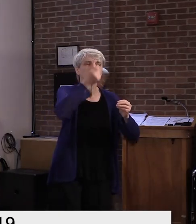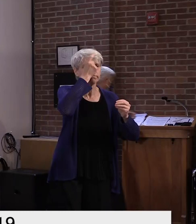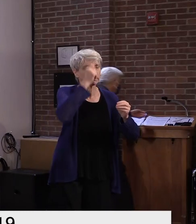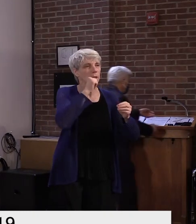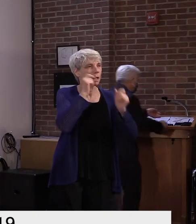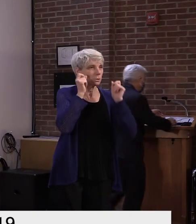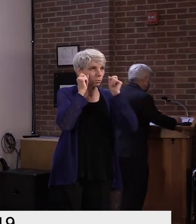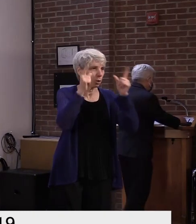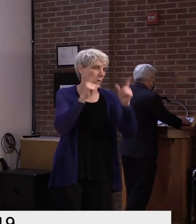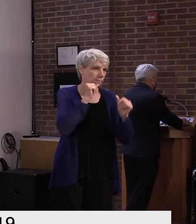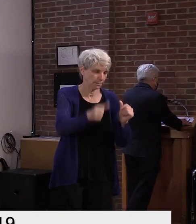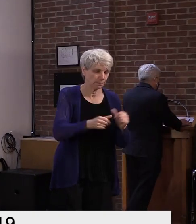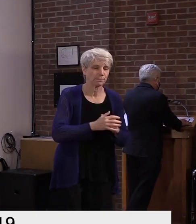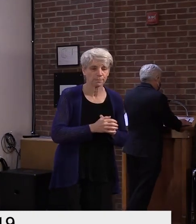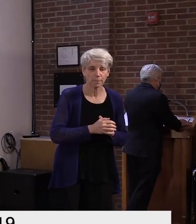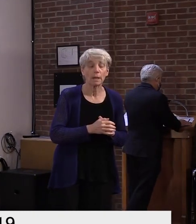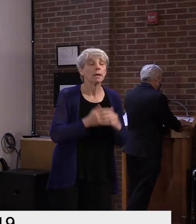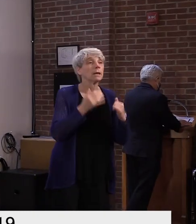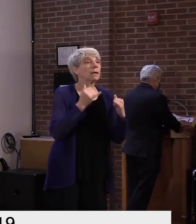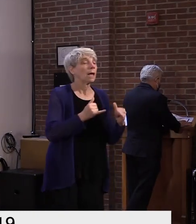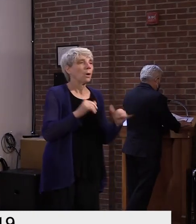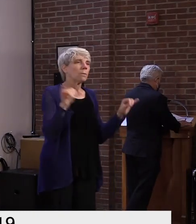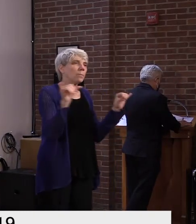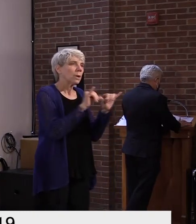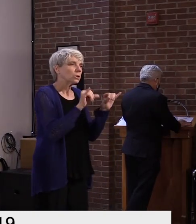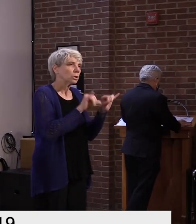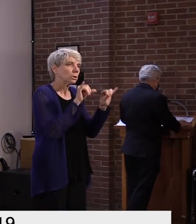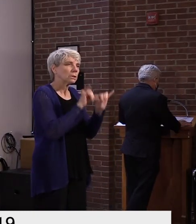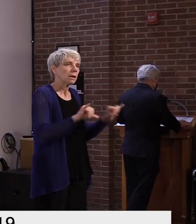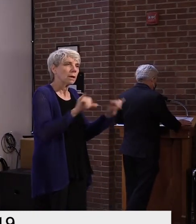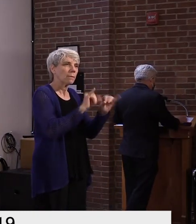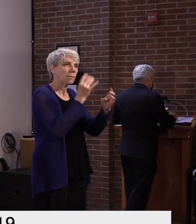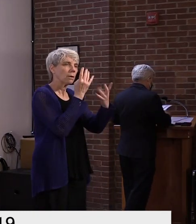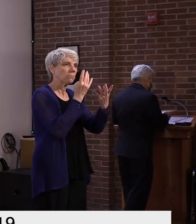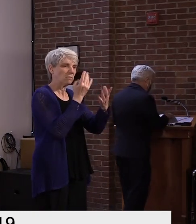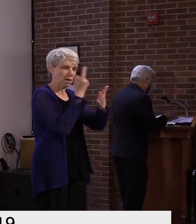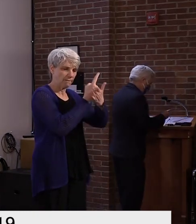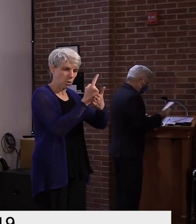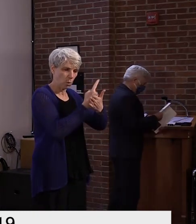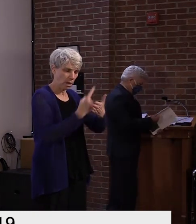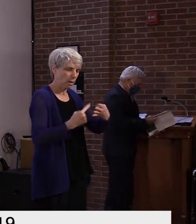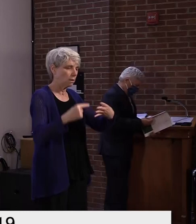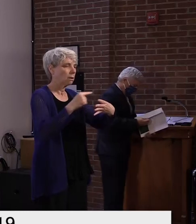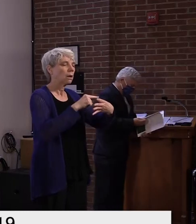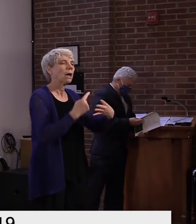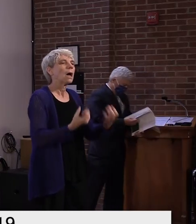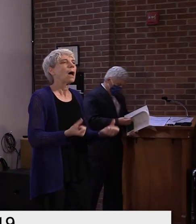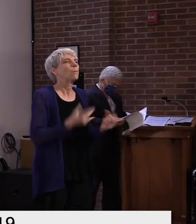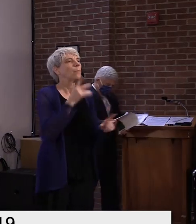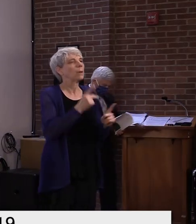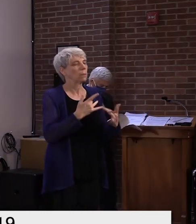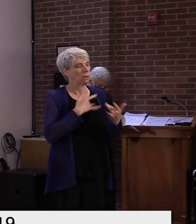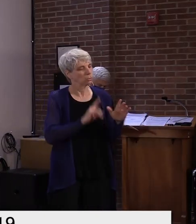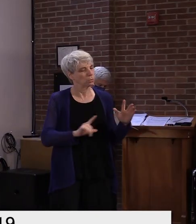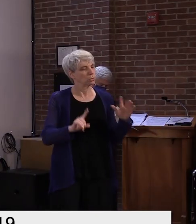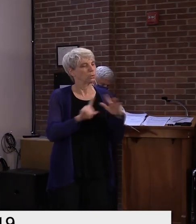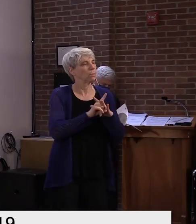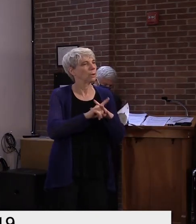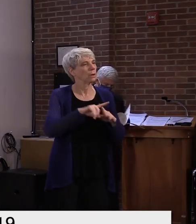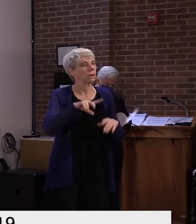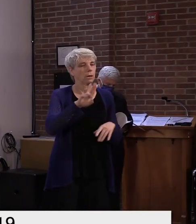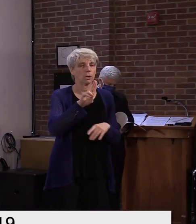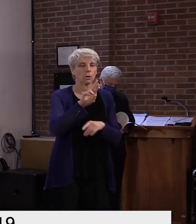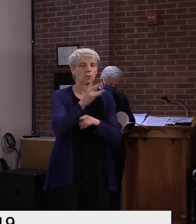that we are following closely and update on every week. We see on the syndromic surveillance that things continue to be rather